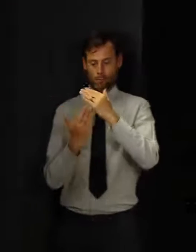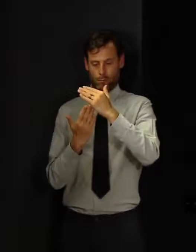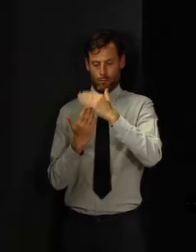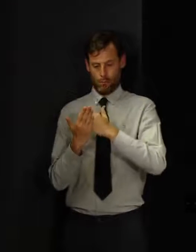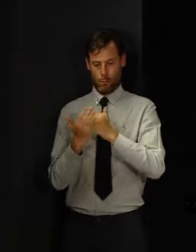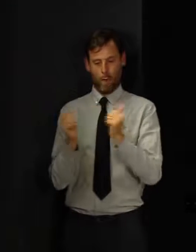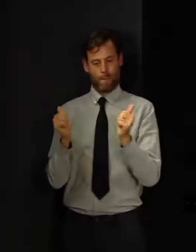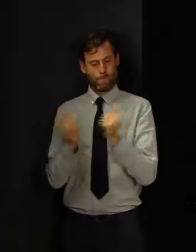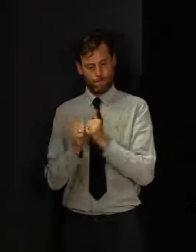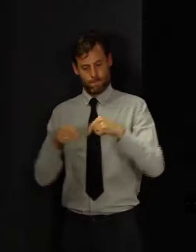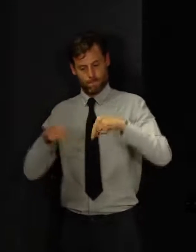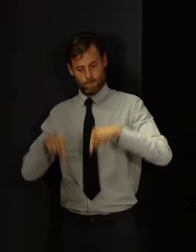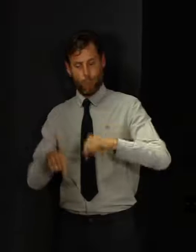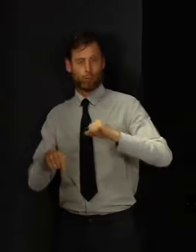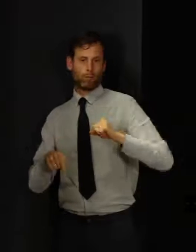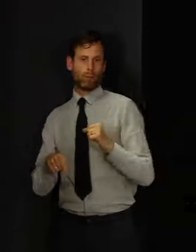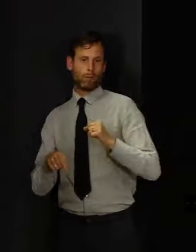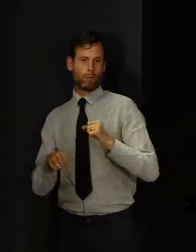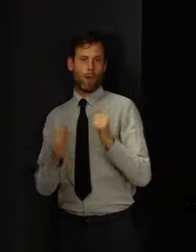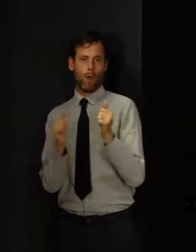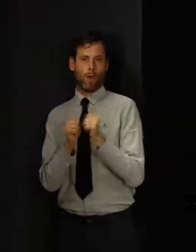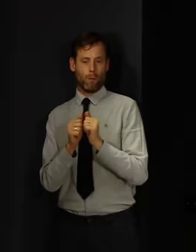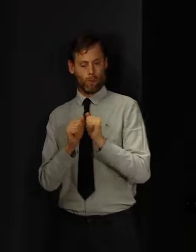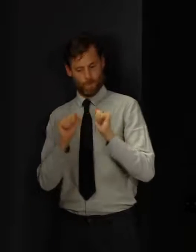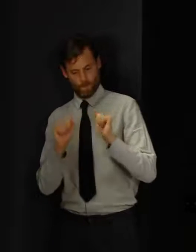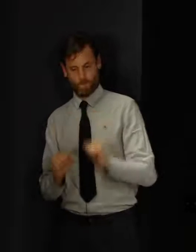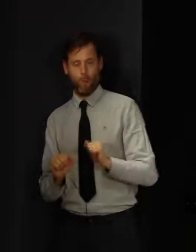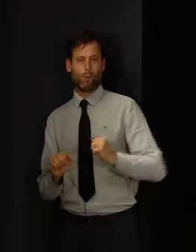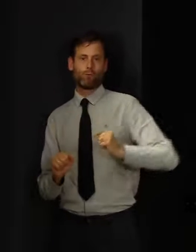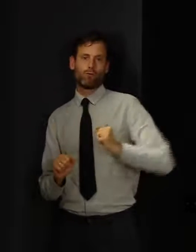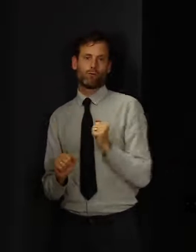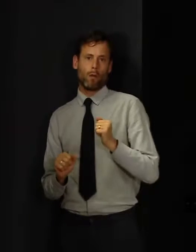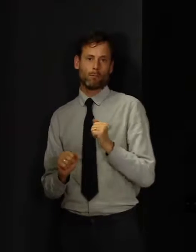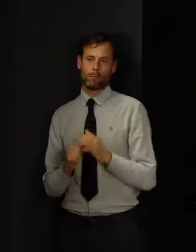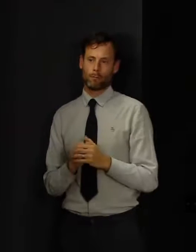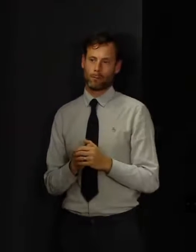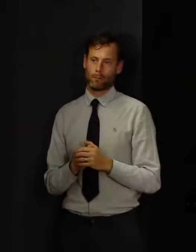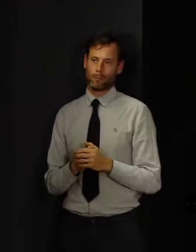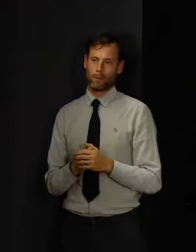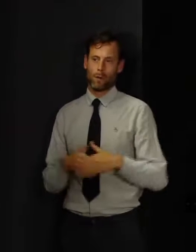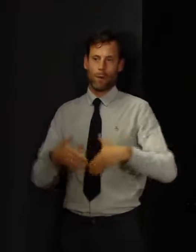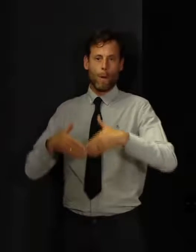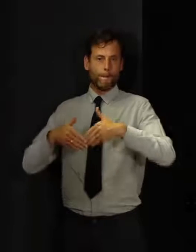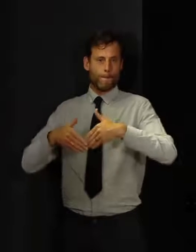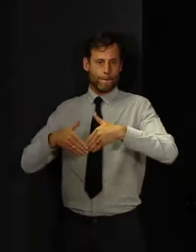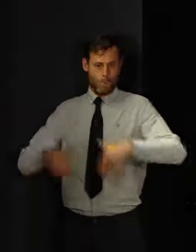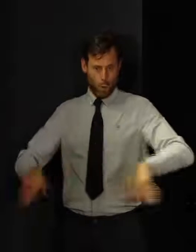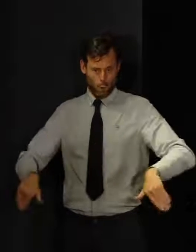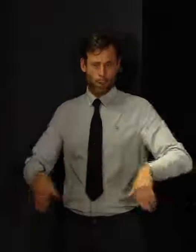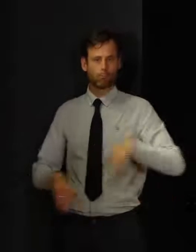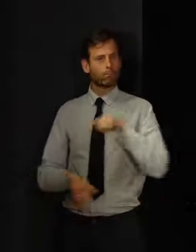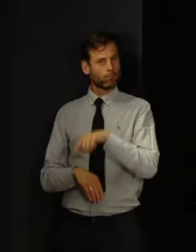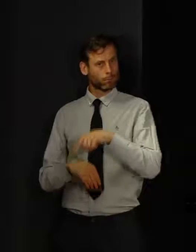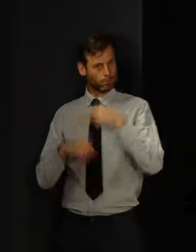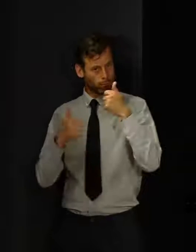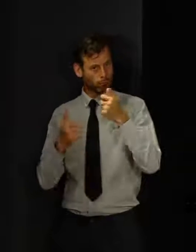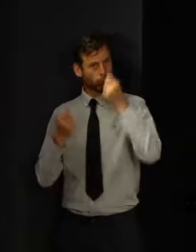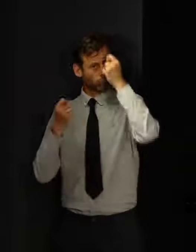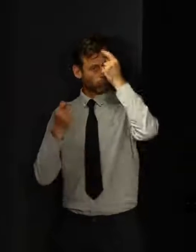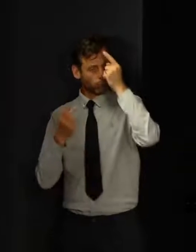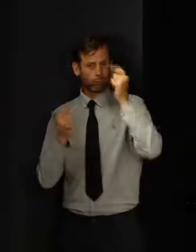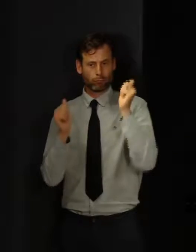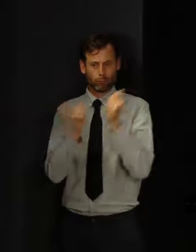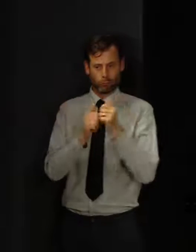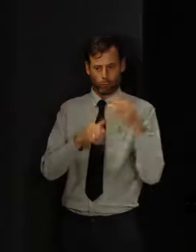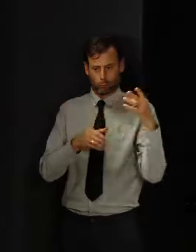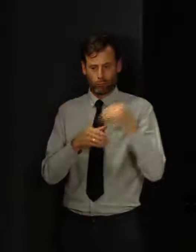are appropriate for Scotland. And, of course, where those matters involve the border force, there's been good engagement, consultation and discussion with the border